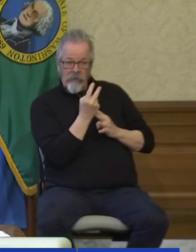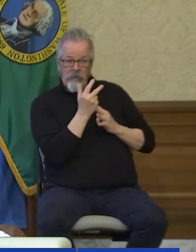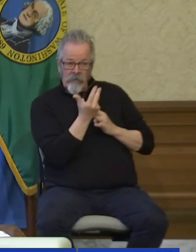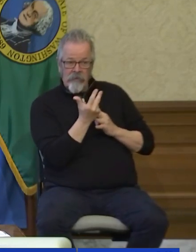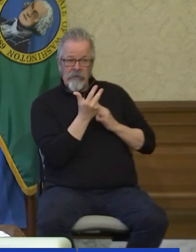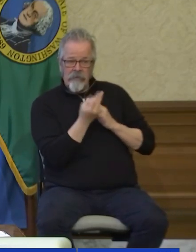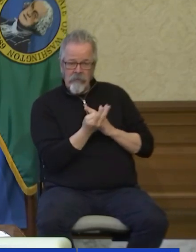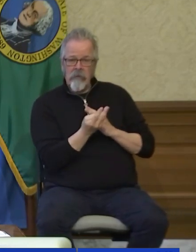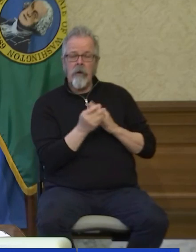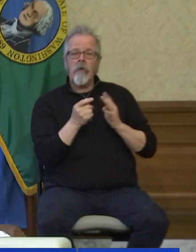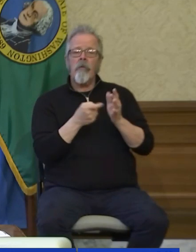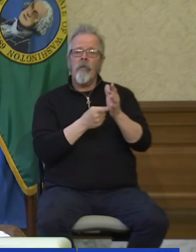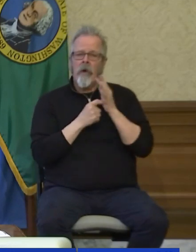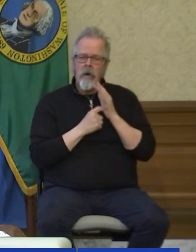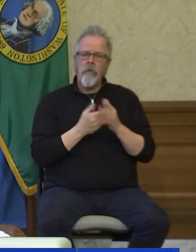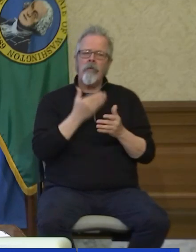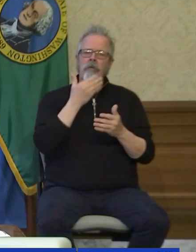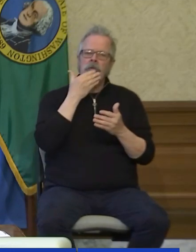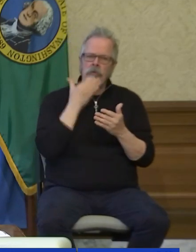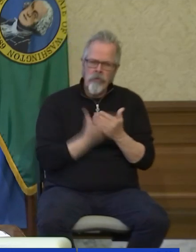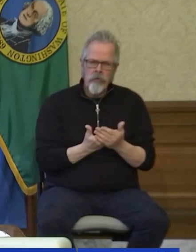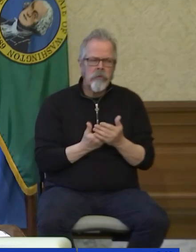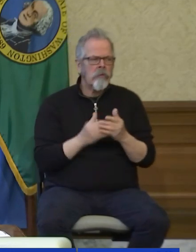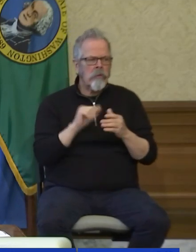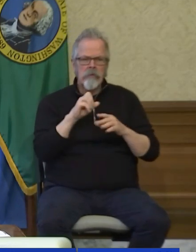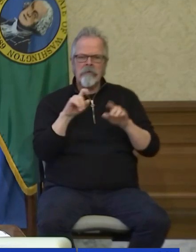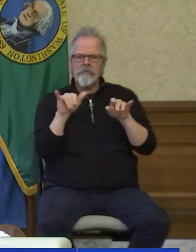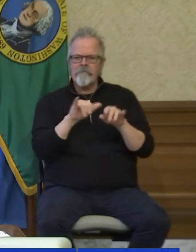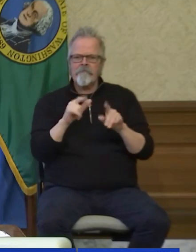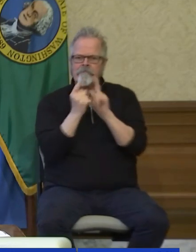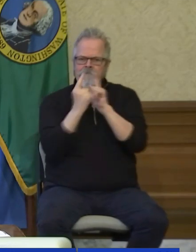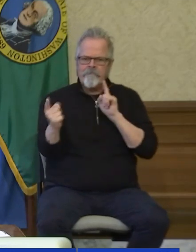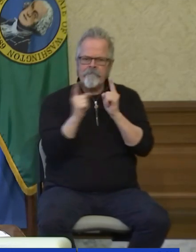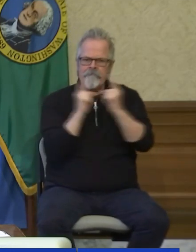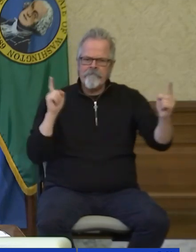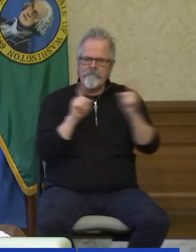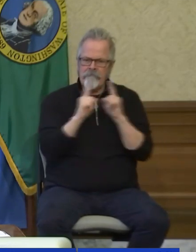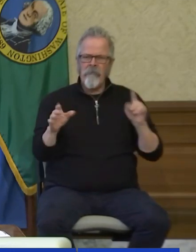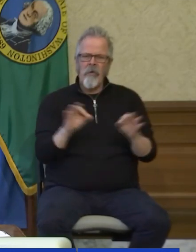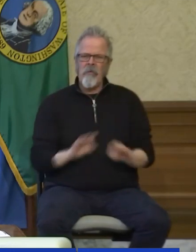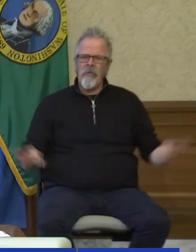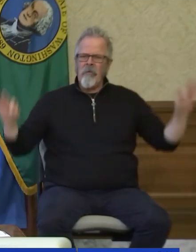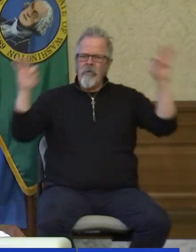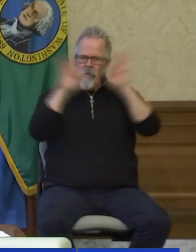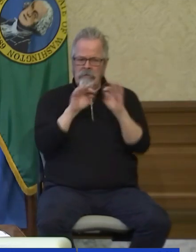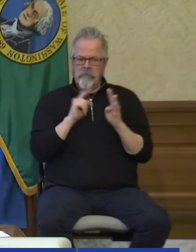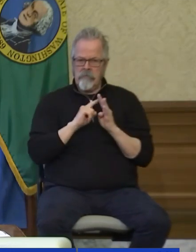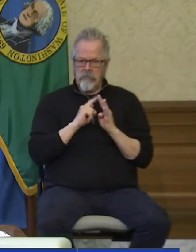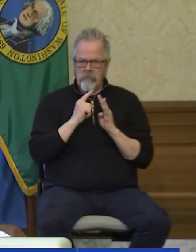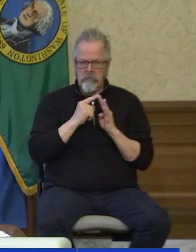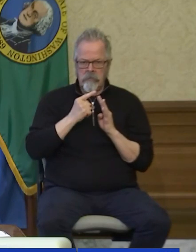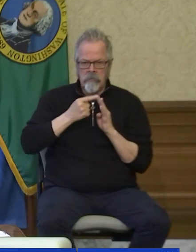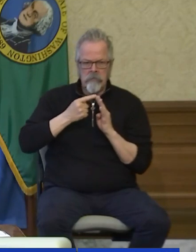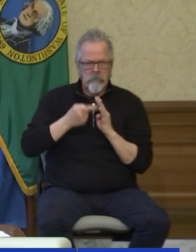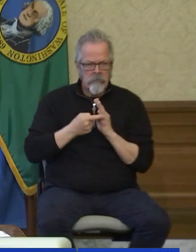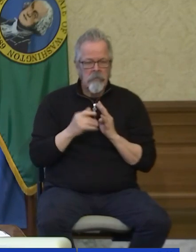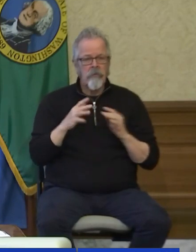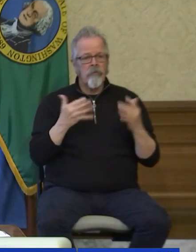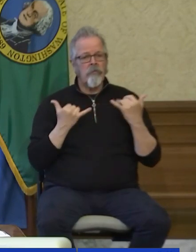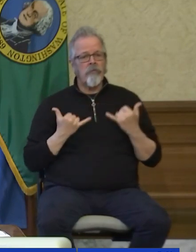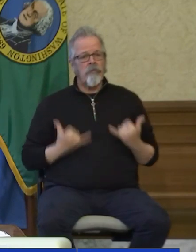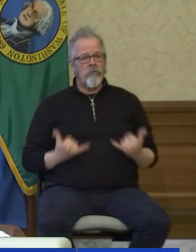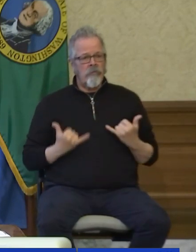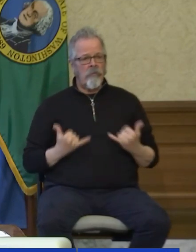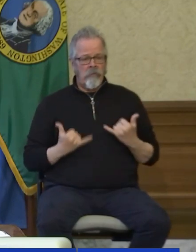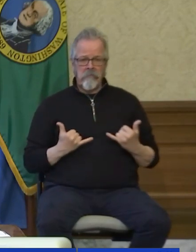outdoor activities, such as fishing, hunting, and access to parks. So we are now and will be working with